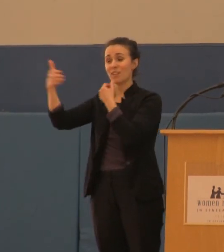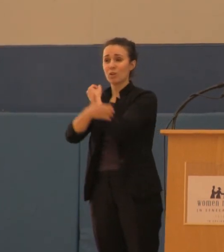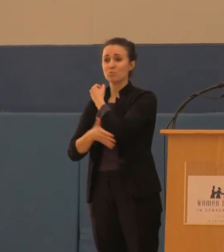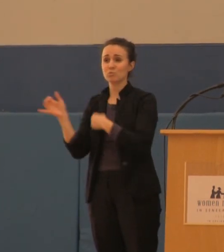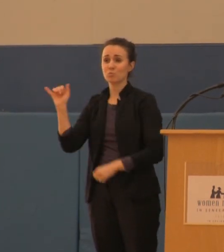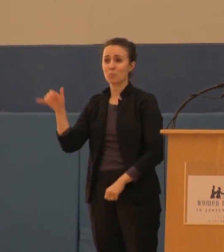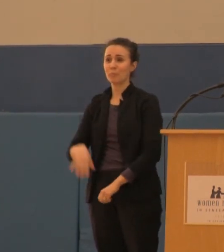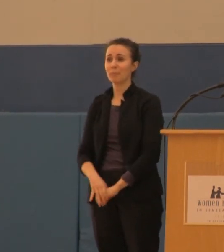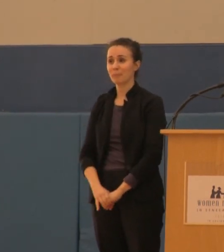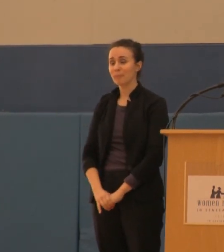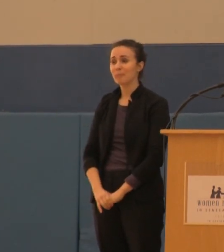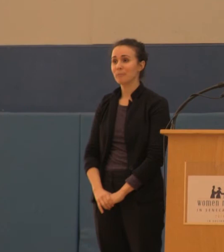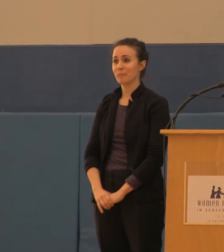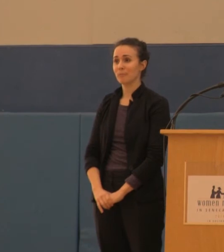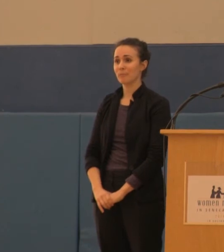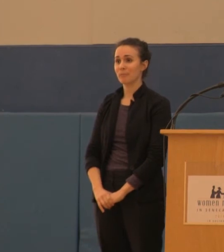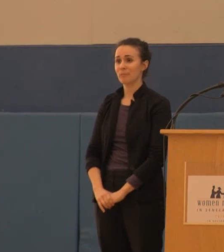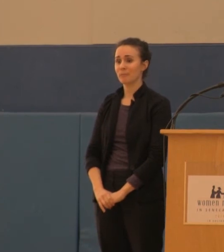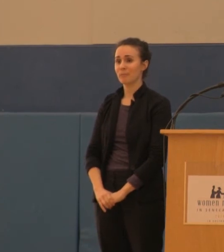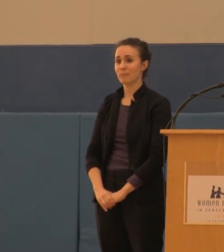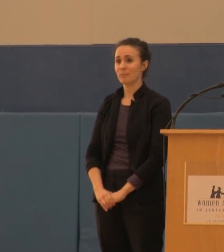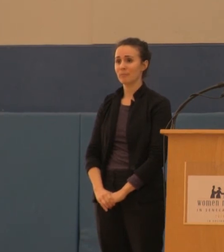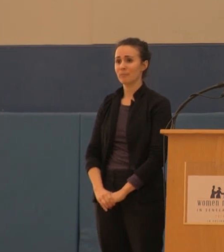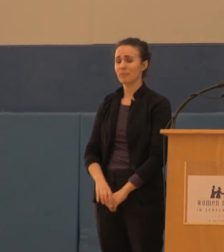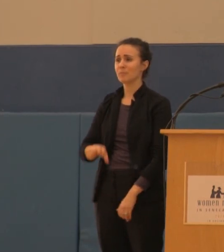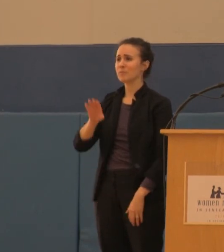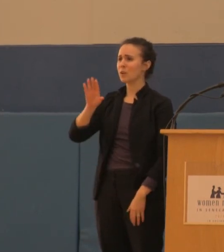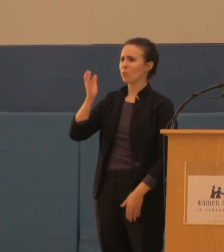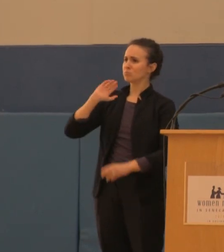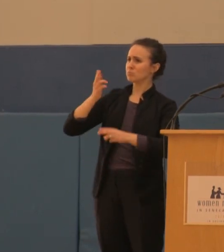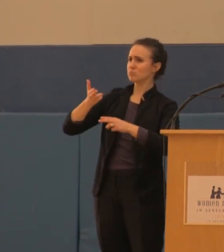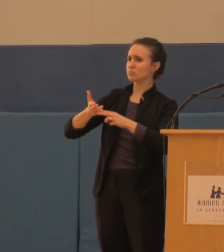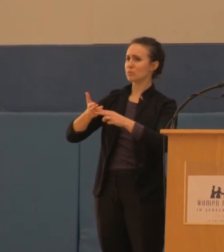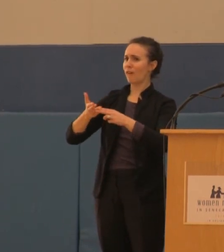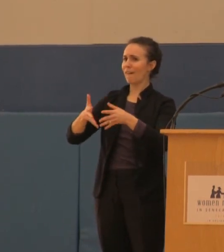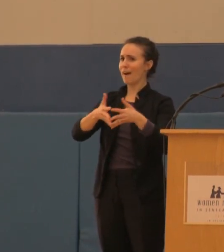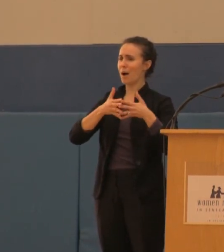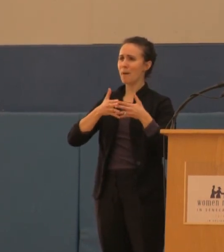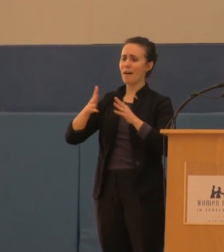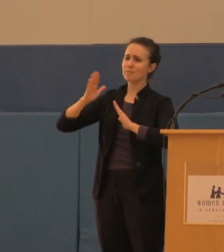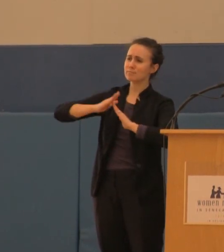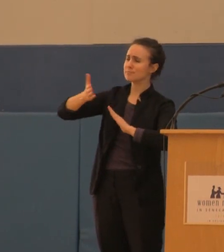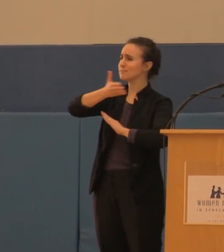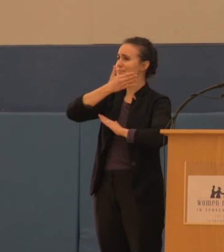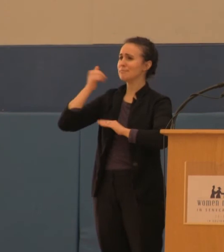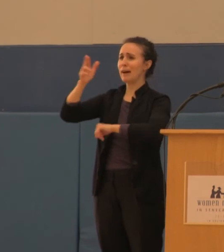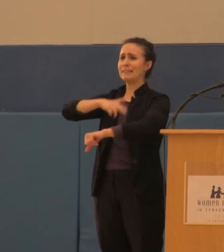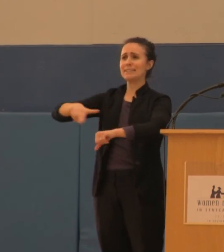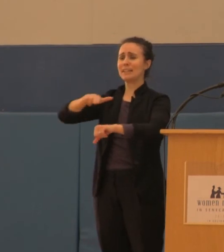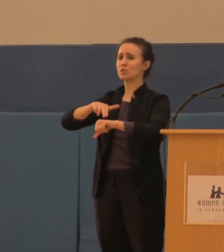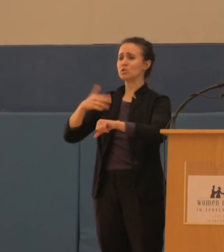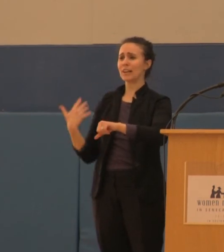places. If we are going to call ourselves the greatest nation in the